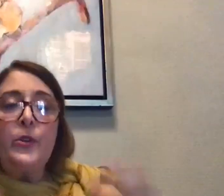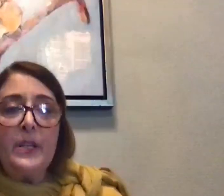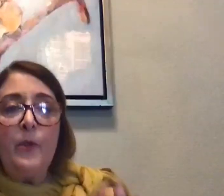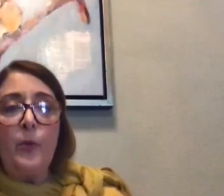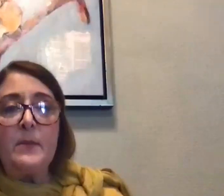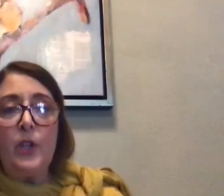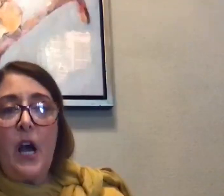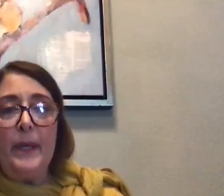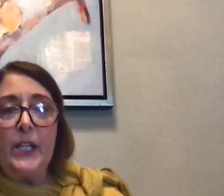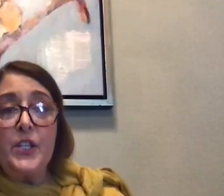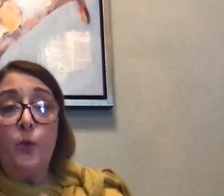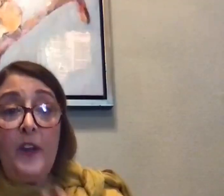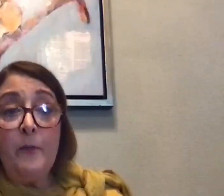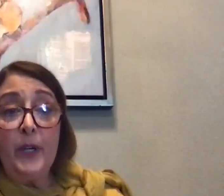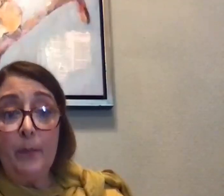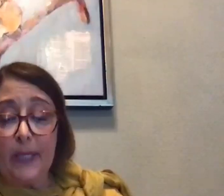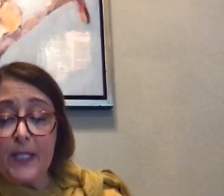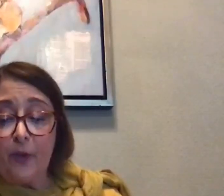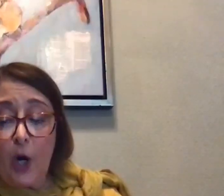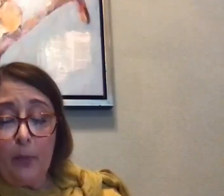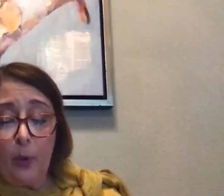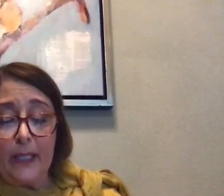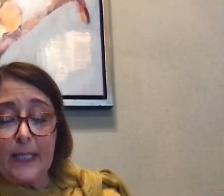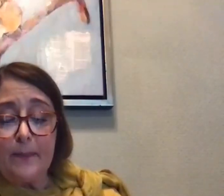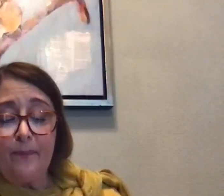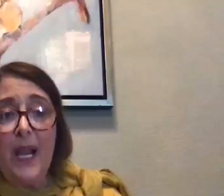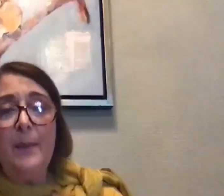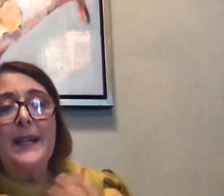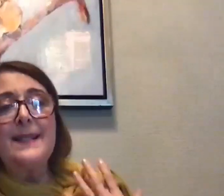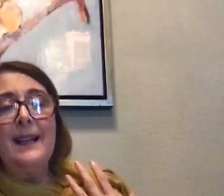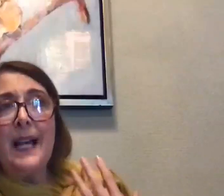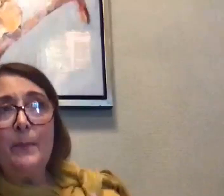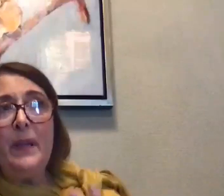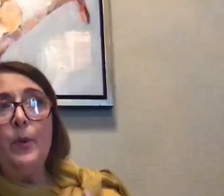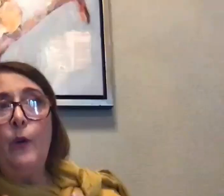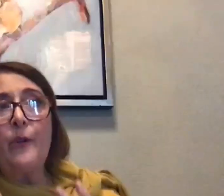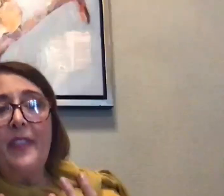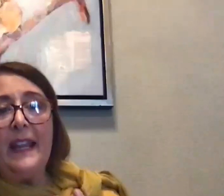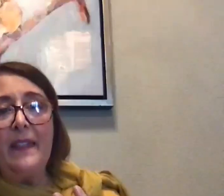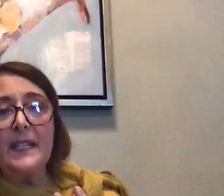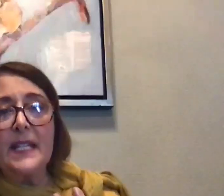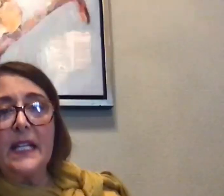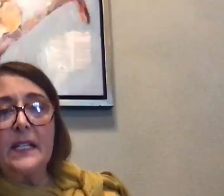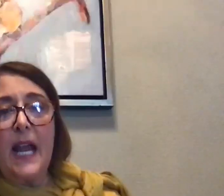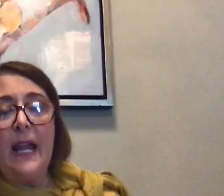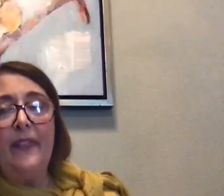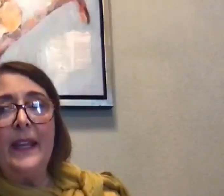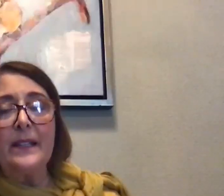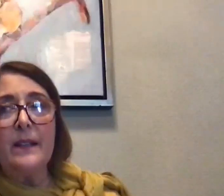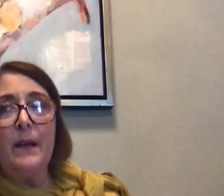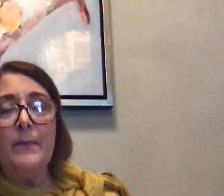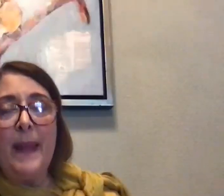So what are some of the reasonable accommodations that we've put in place for our employees? Because a lot of people overthink these things